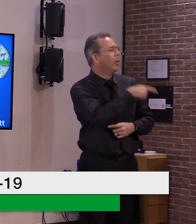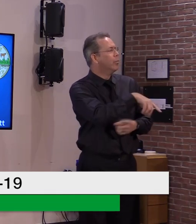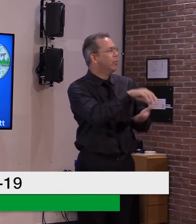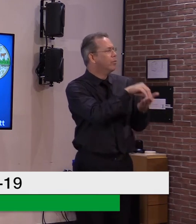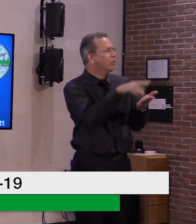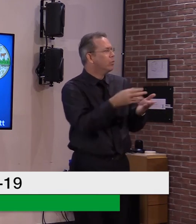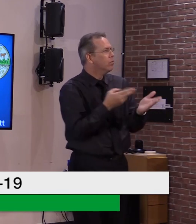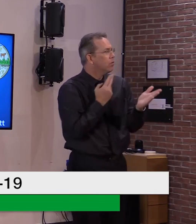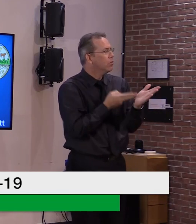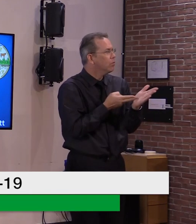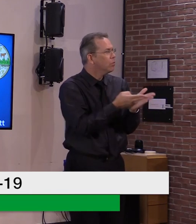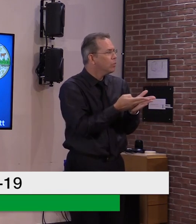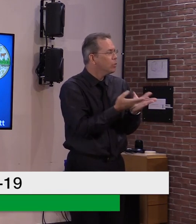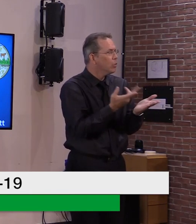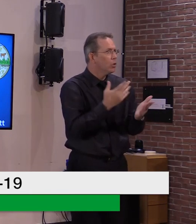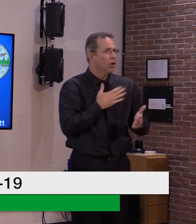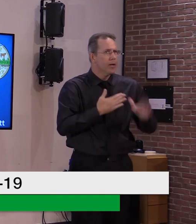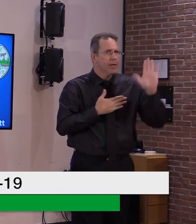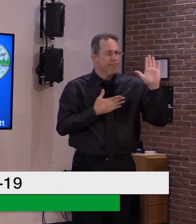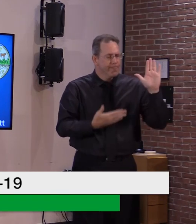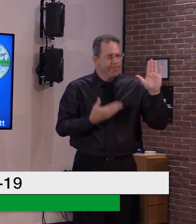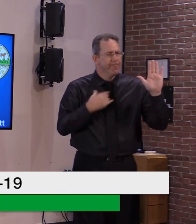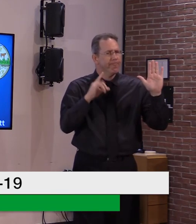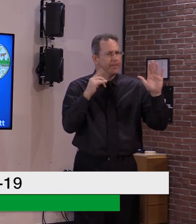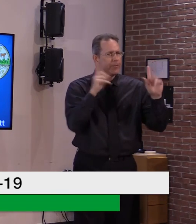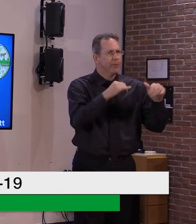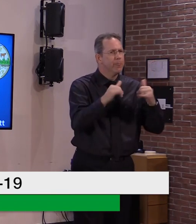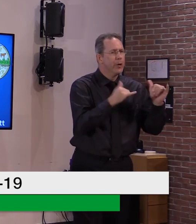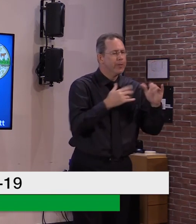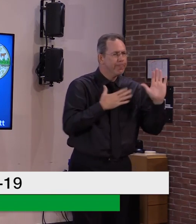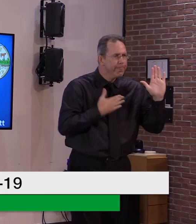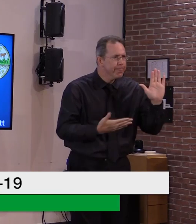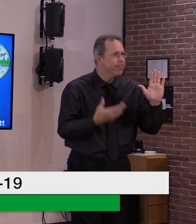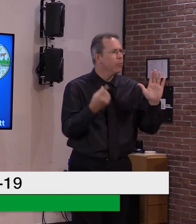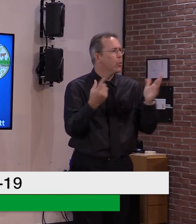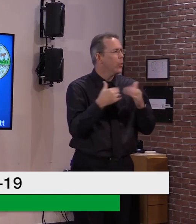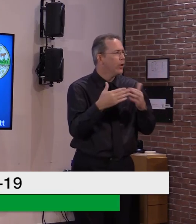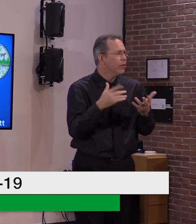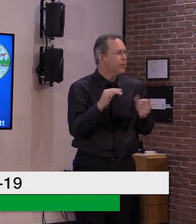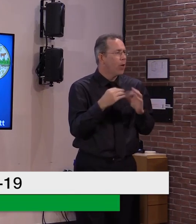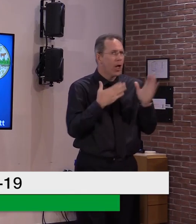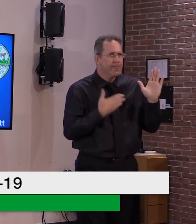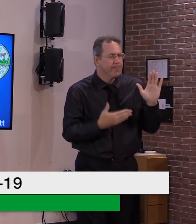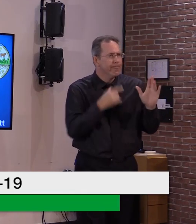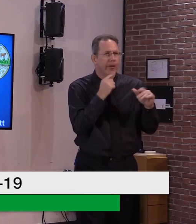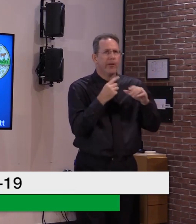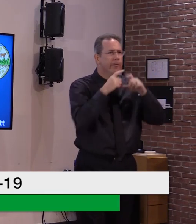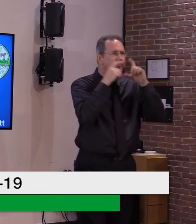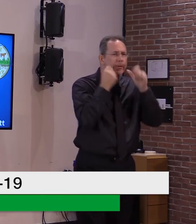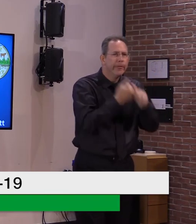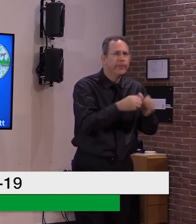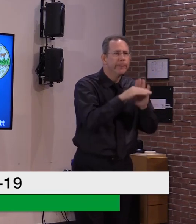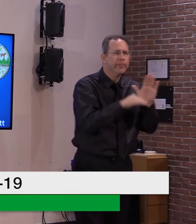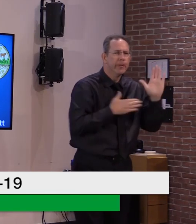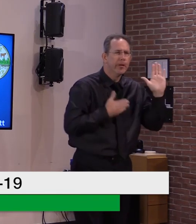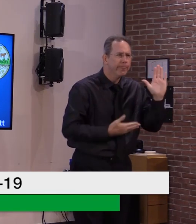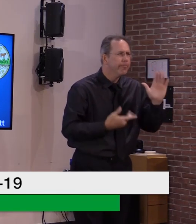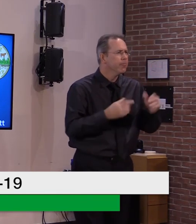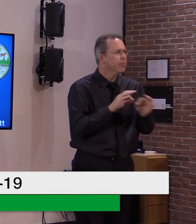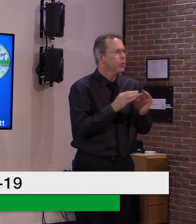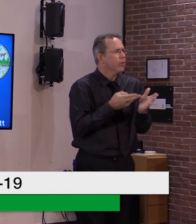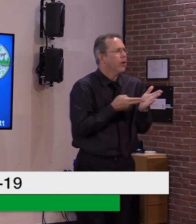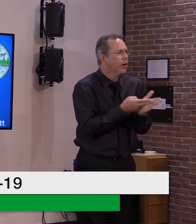maybe you ought to cancel some of the plans you might have right now i know it's difficult you know none of us wants to go through what we're going through right